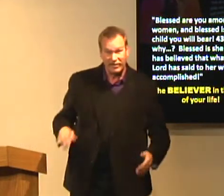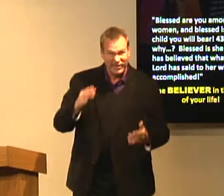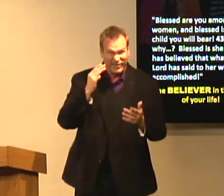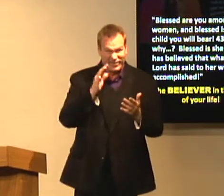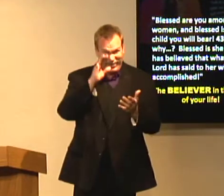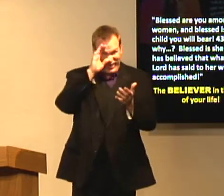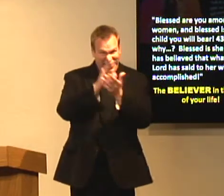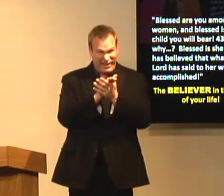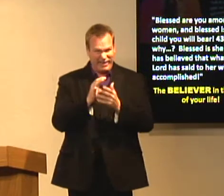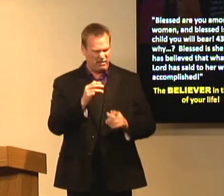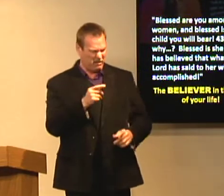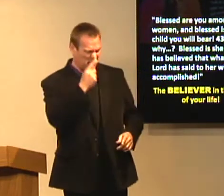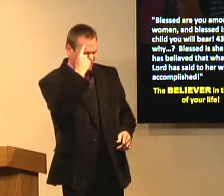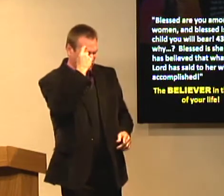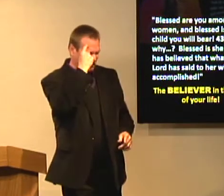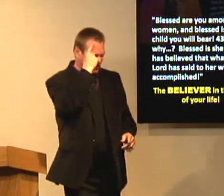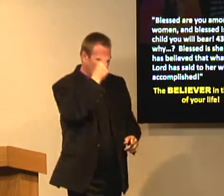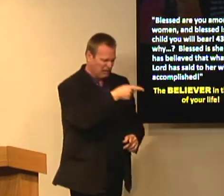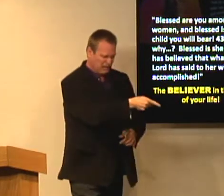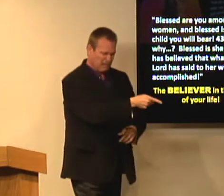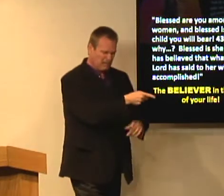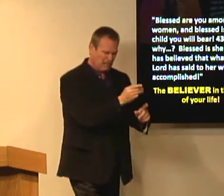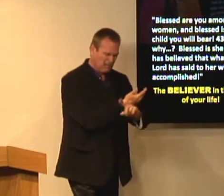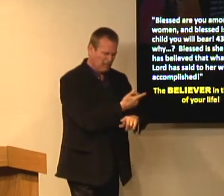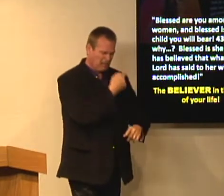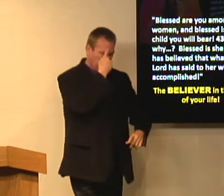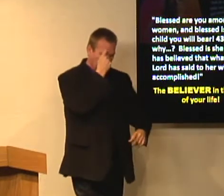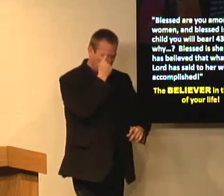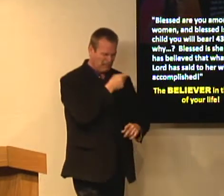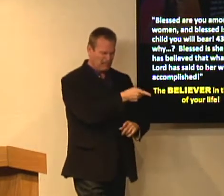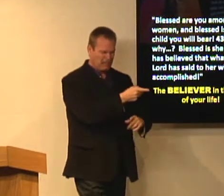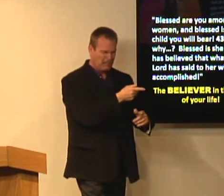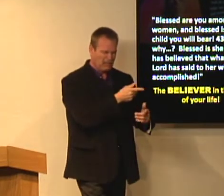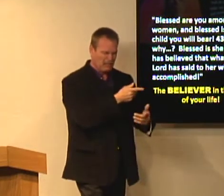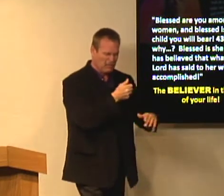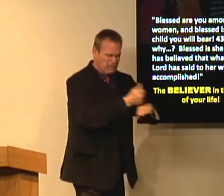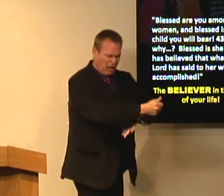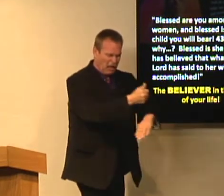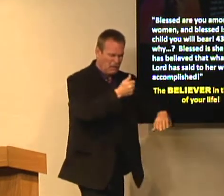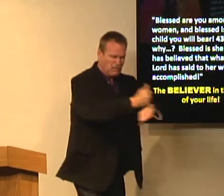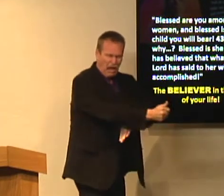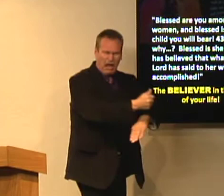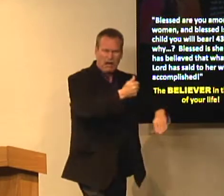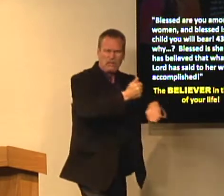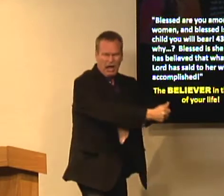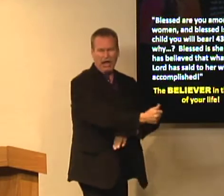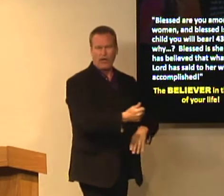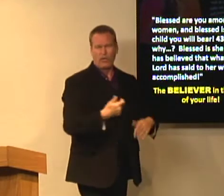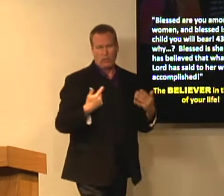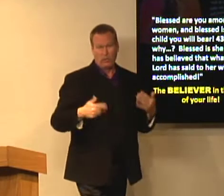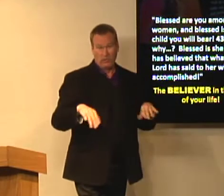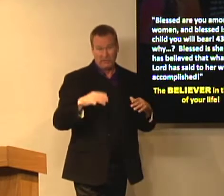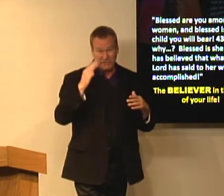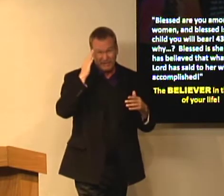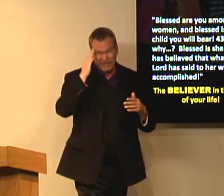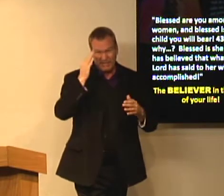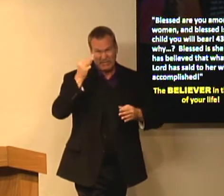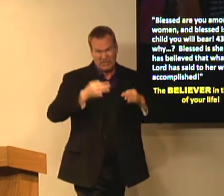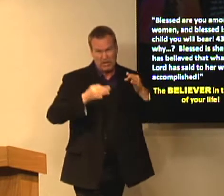imagine that? But she believed. And a lot of people, Joseph was concerned. Joseph didn't believe, and he wanted